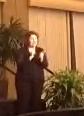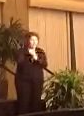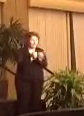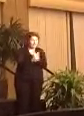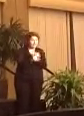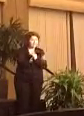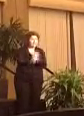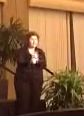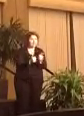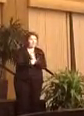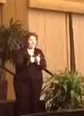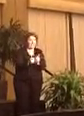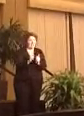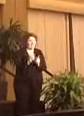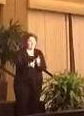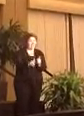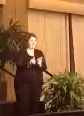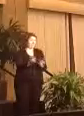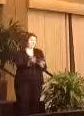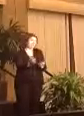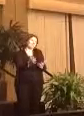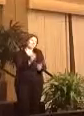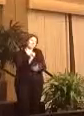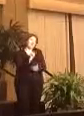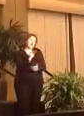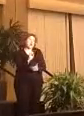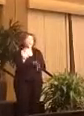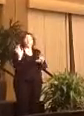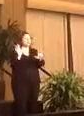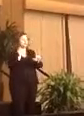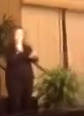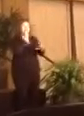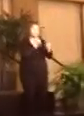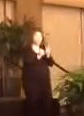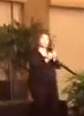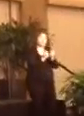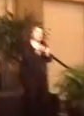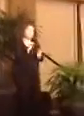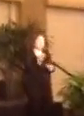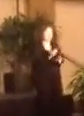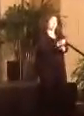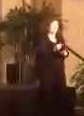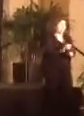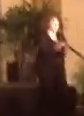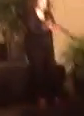that you use that they go through, or do you have any? I'm not a supporter of these.